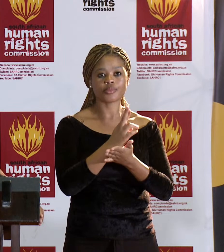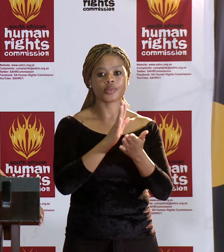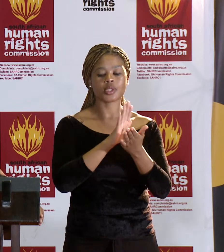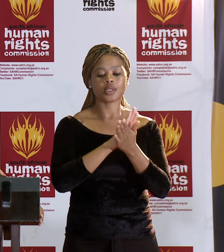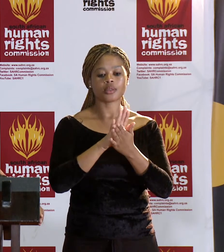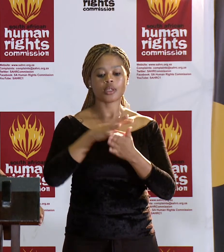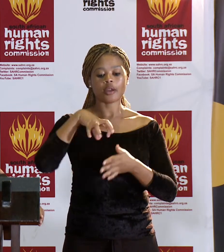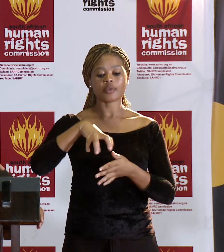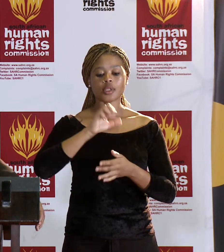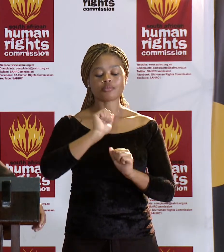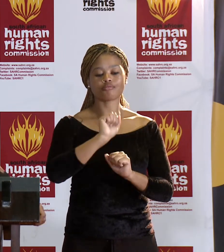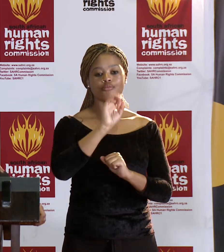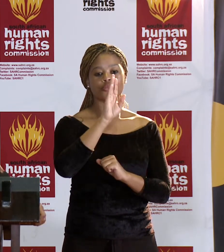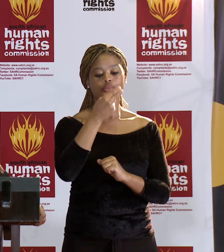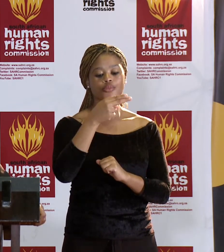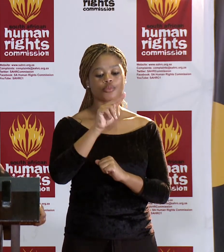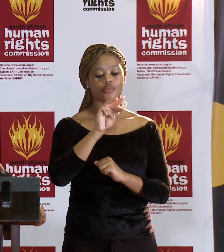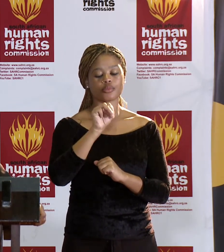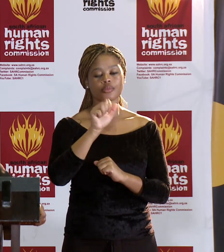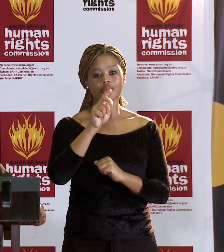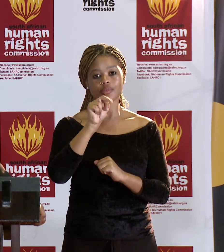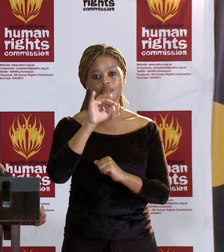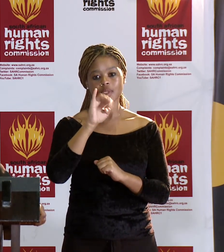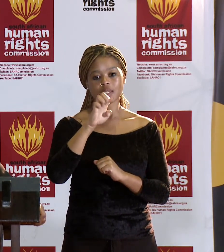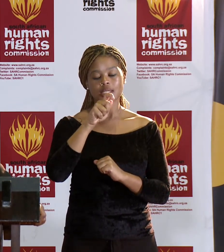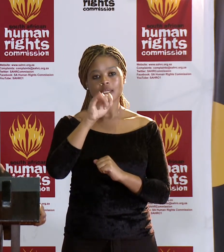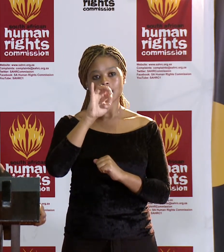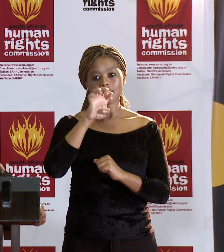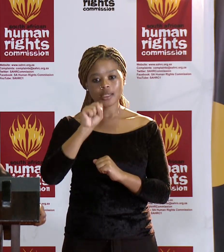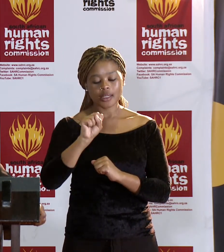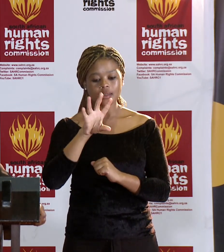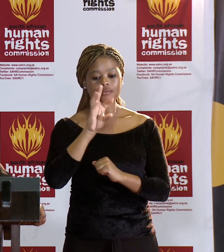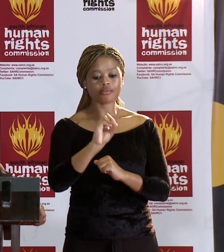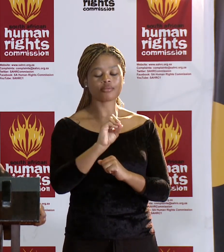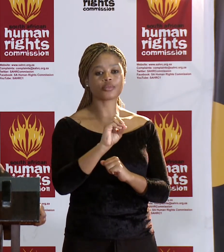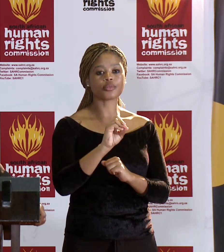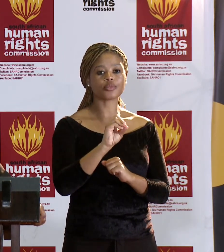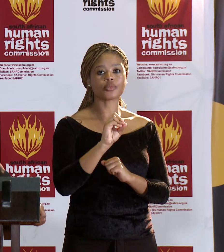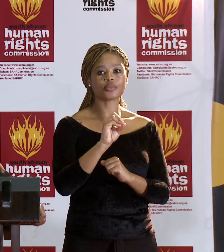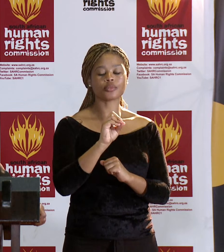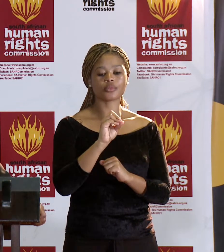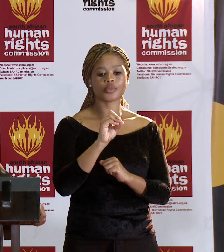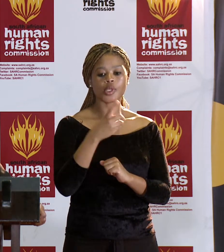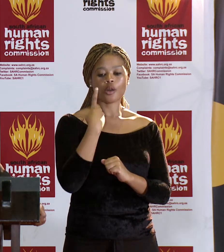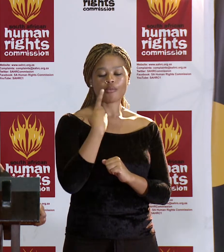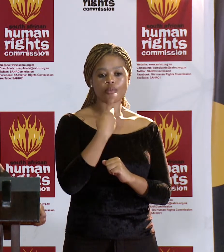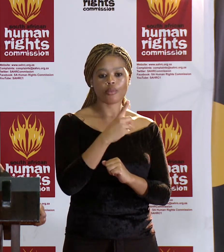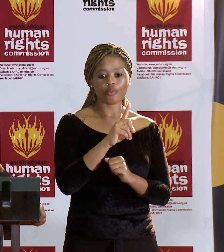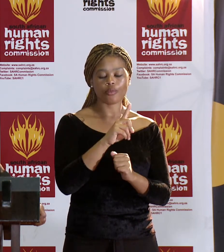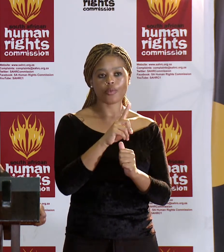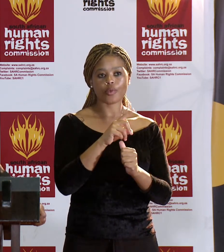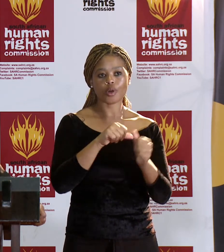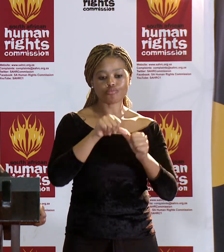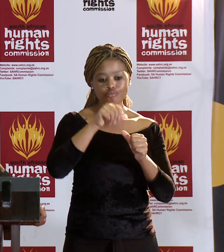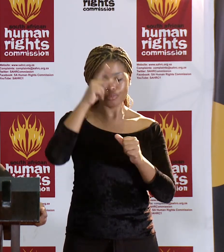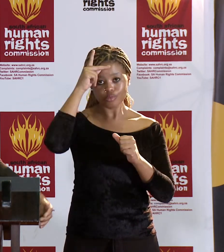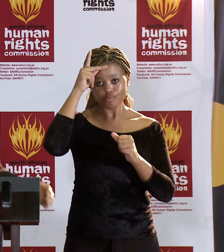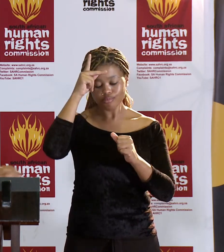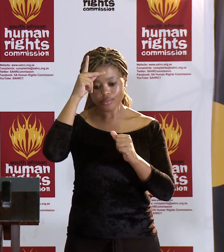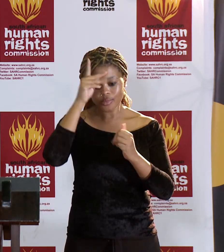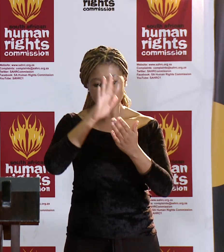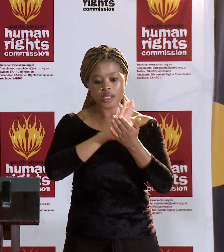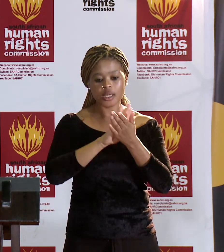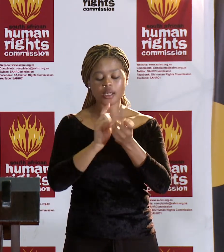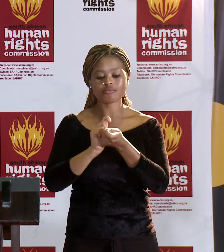Our Faculty of Humanities, which has the strategic goal of revitalizing its knowledge fields and domains